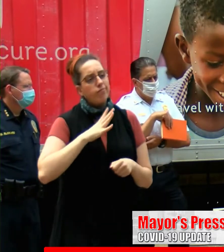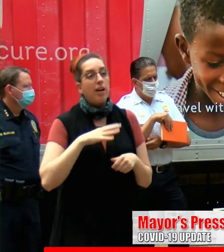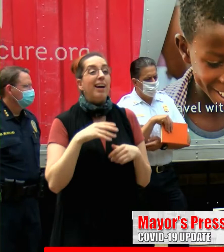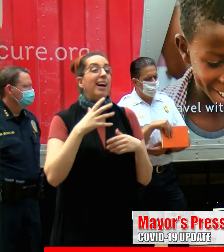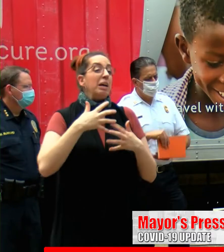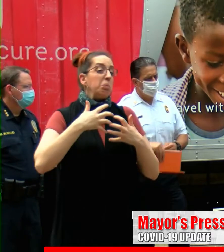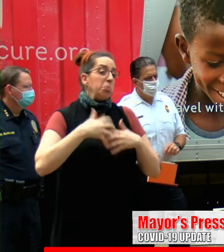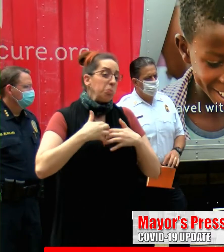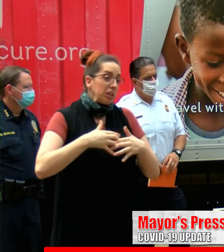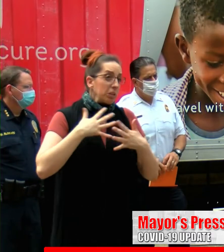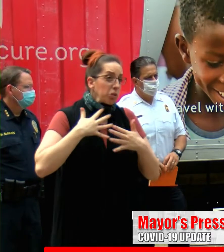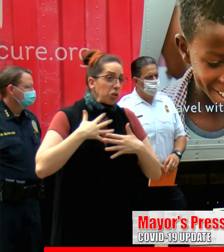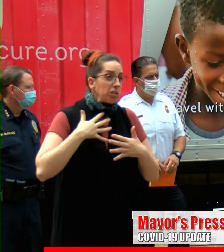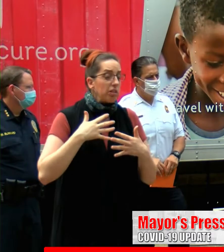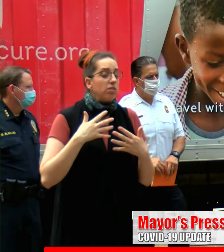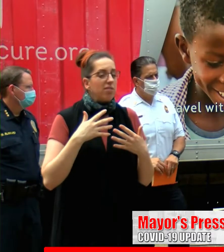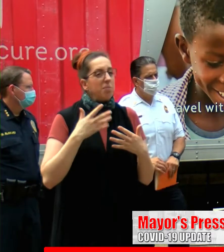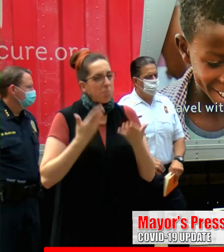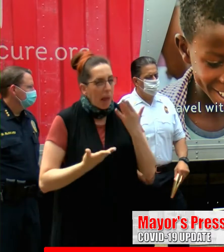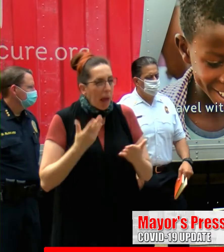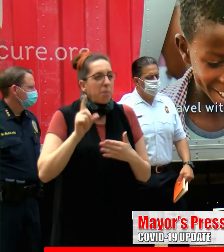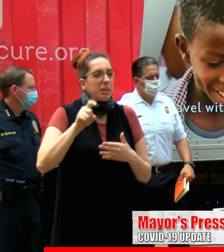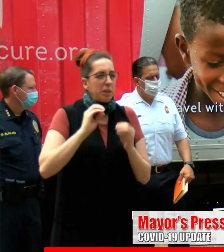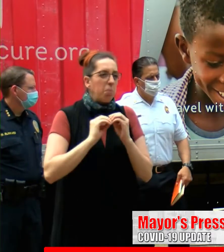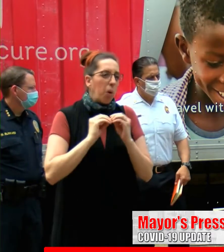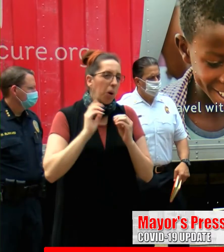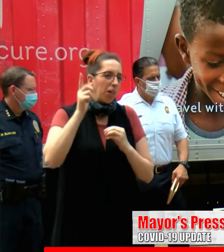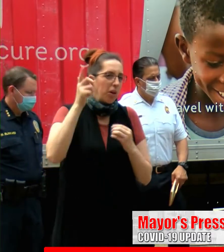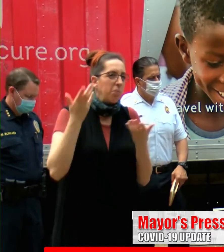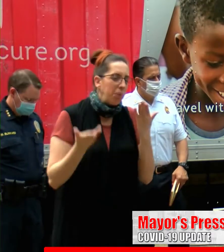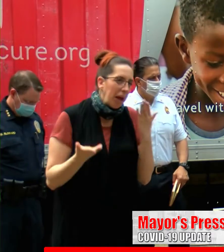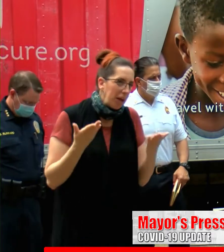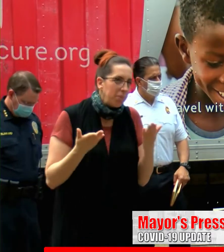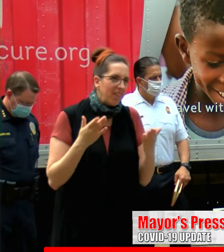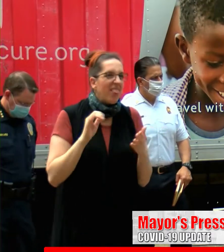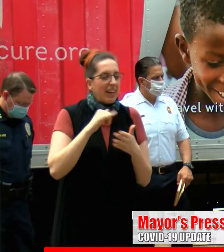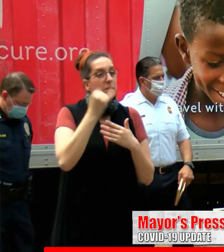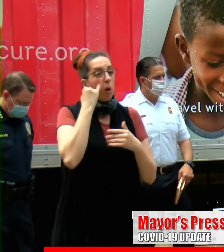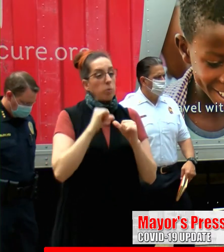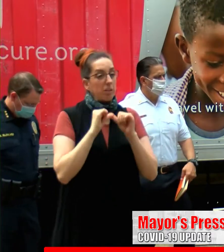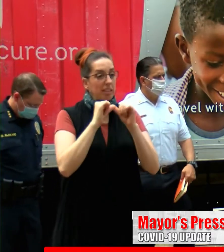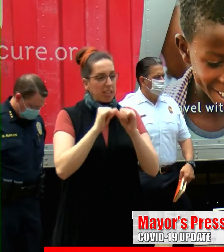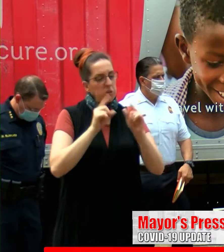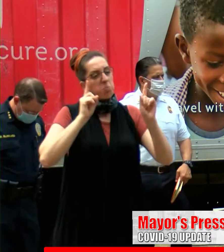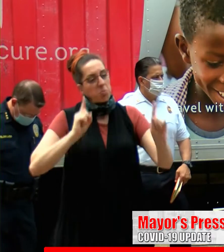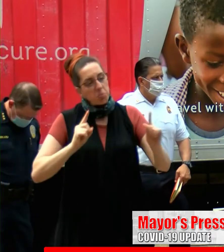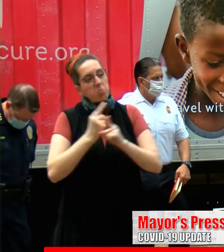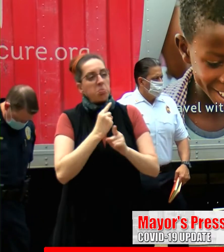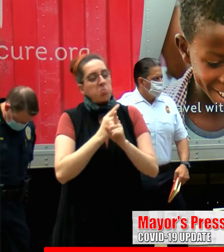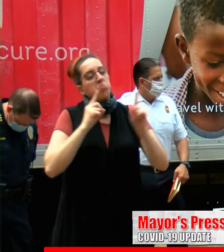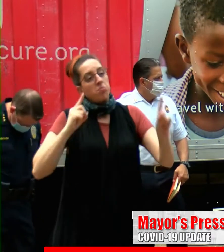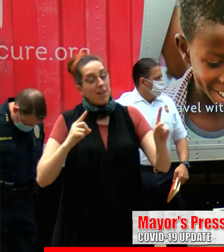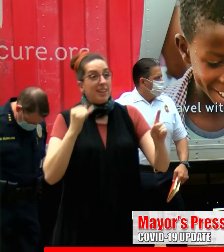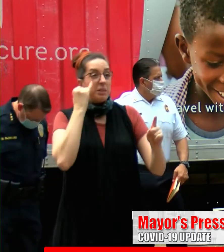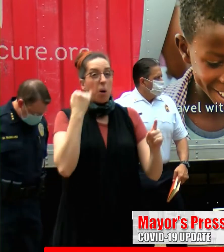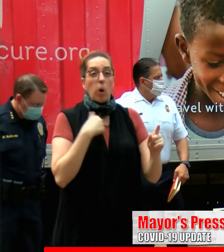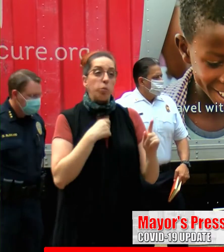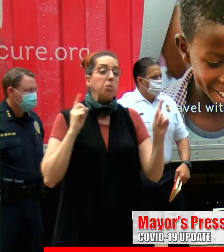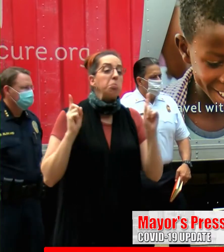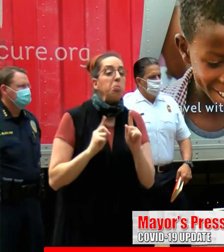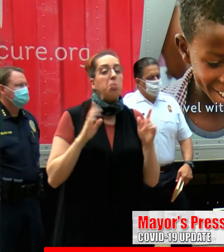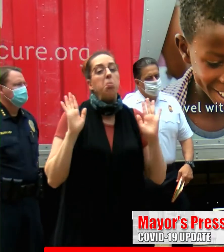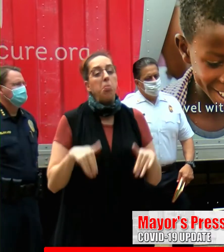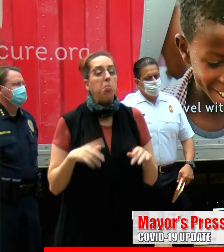may require some support. That's on the moderate social distancing. And with minimum social